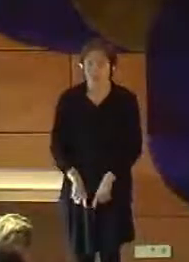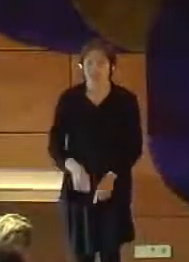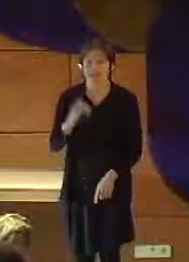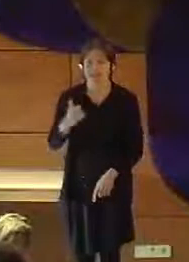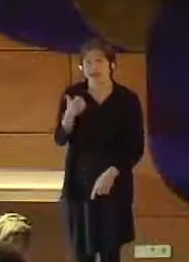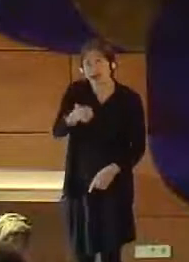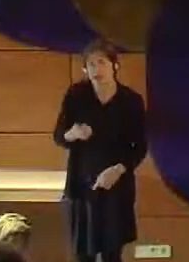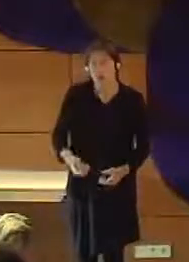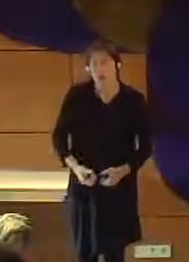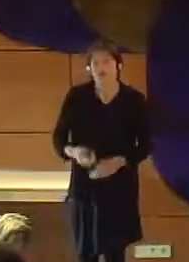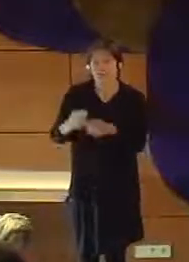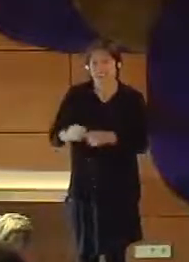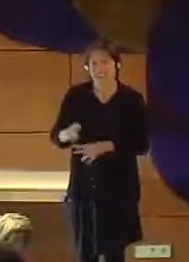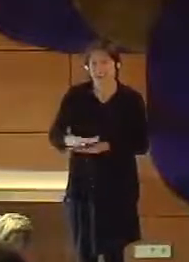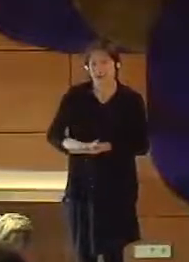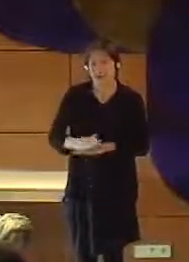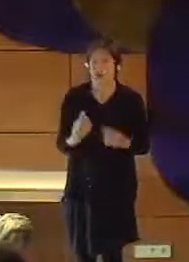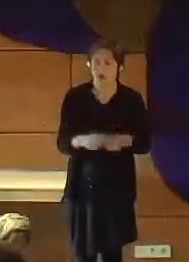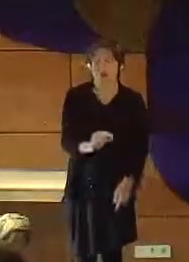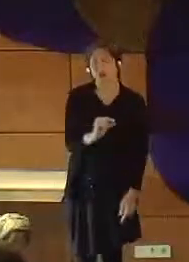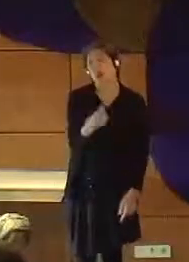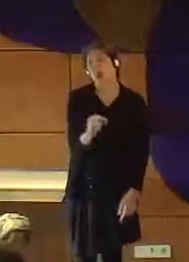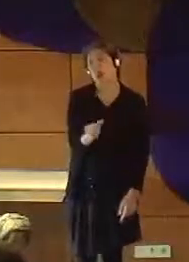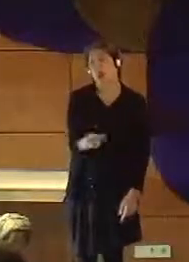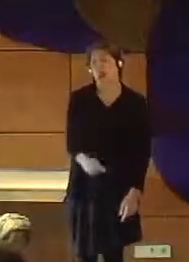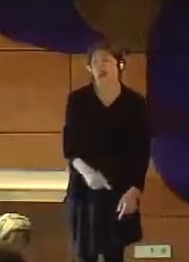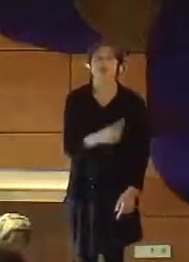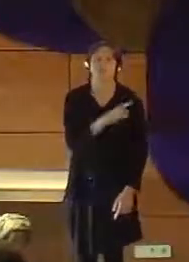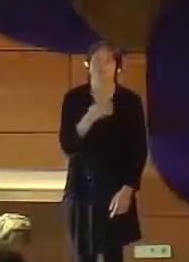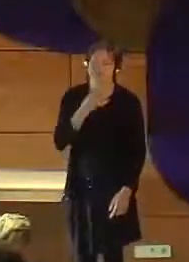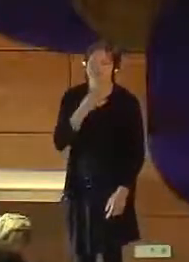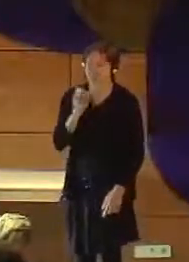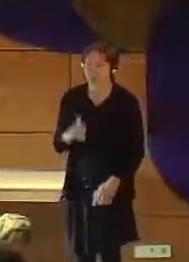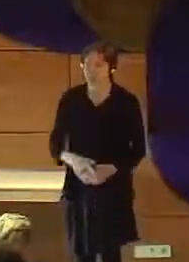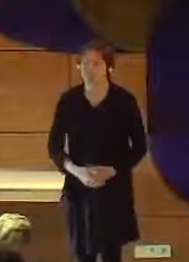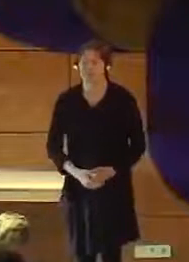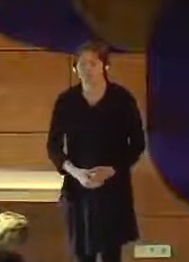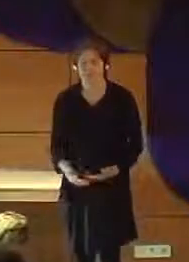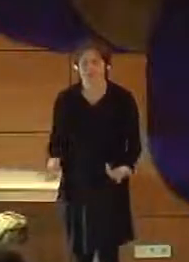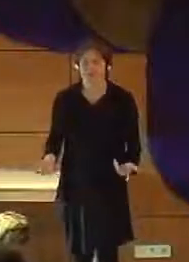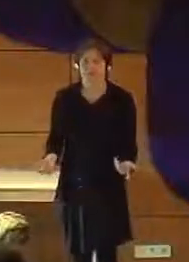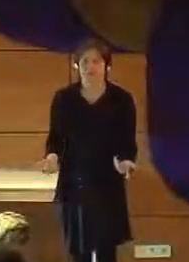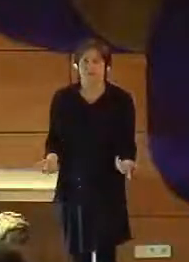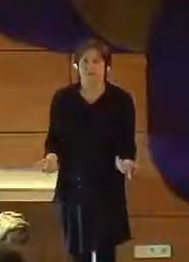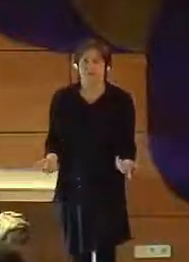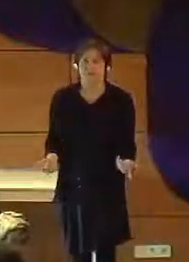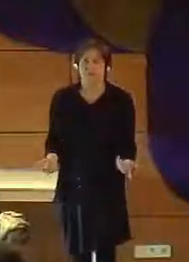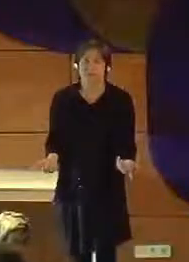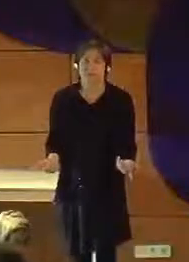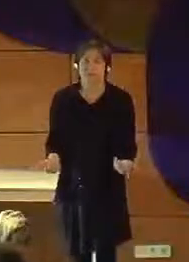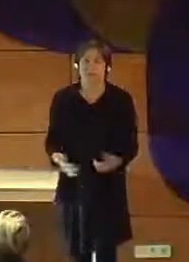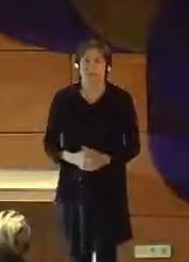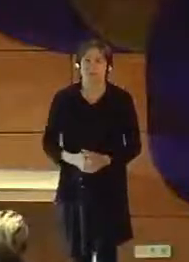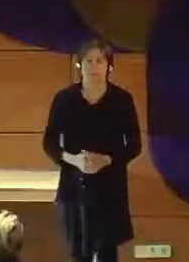One consists of residual tissue and the other one is mini tiny. So So let's take the difference, because